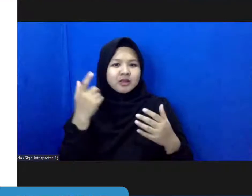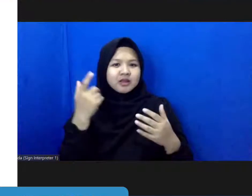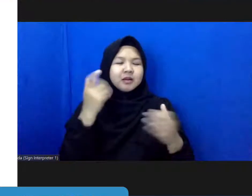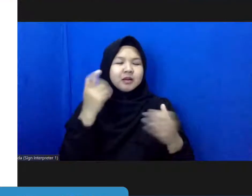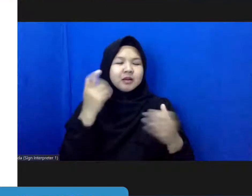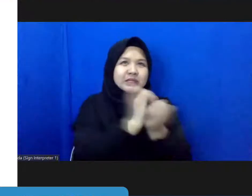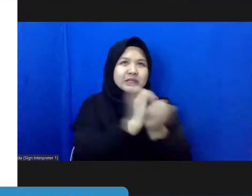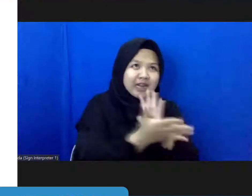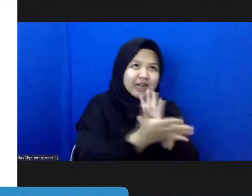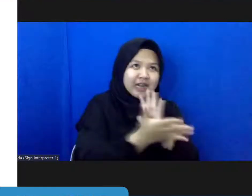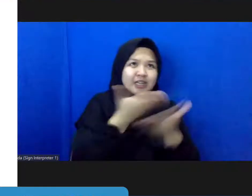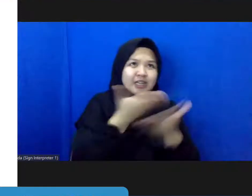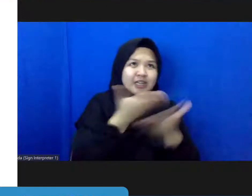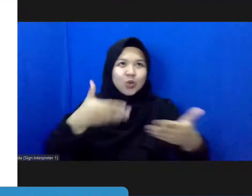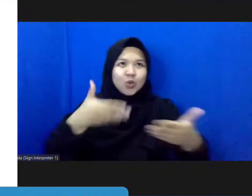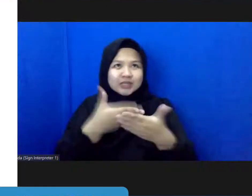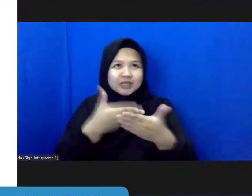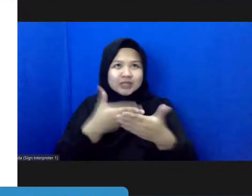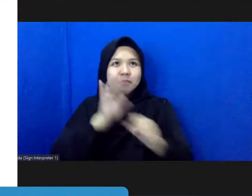now Merapi is